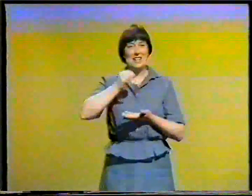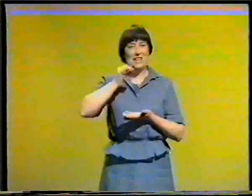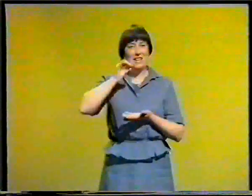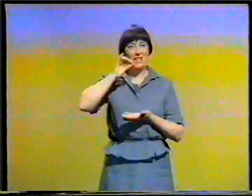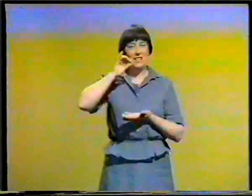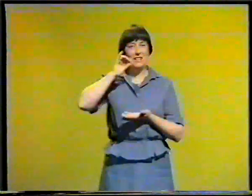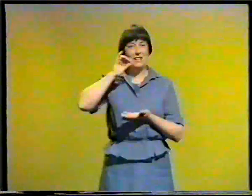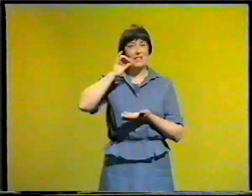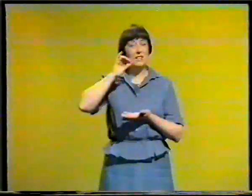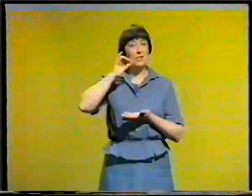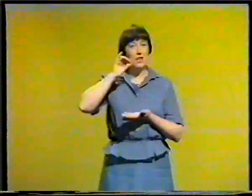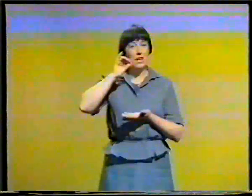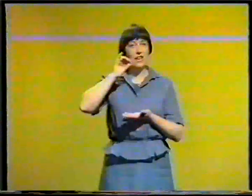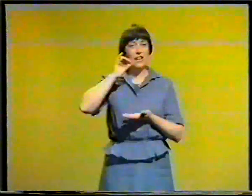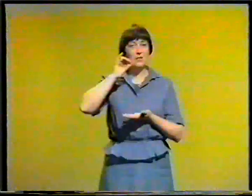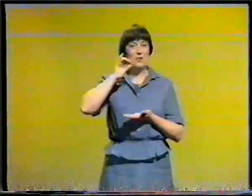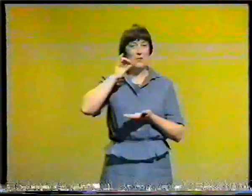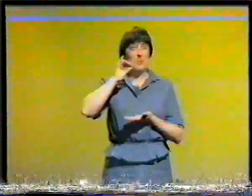Tea. This is the drink and also the meal.